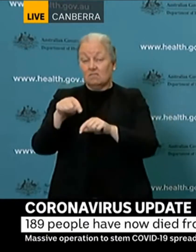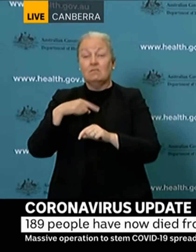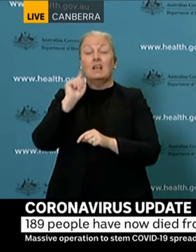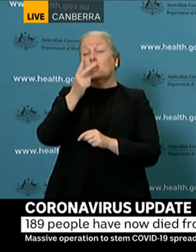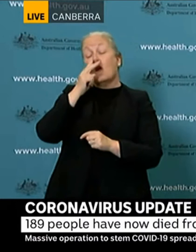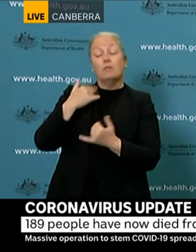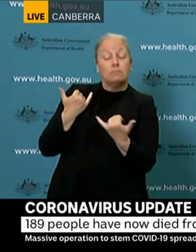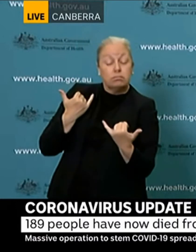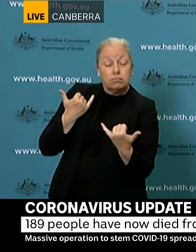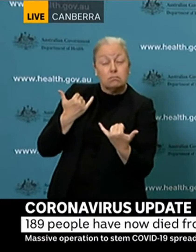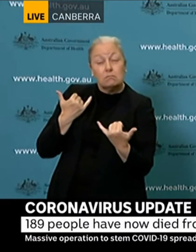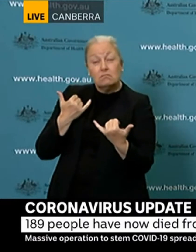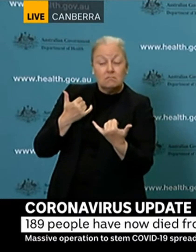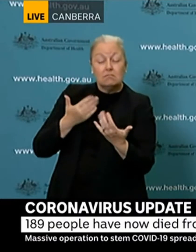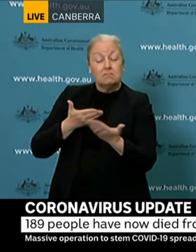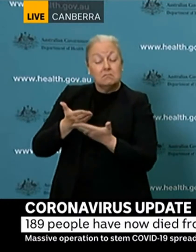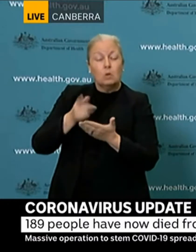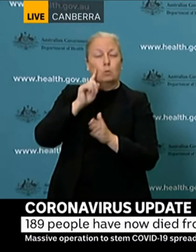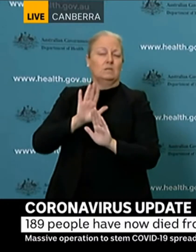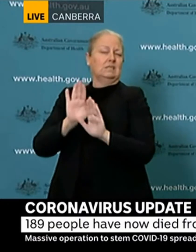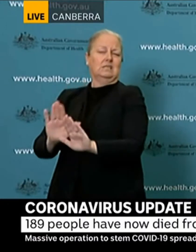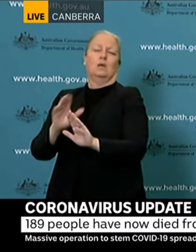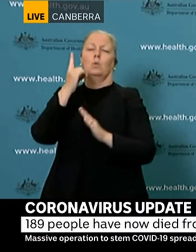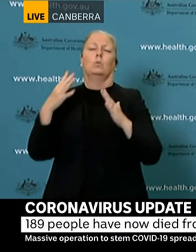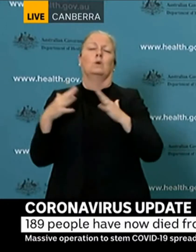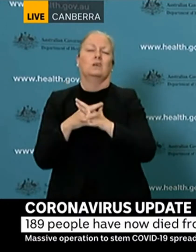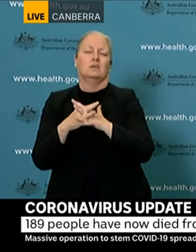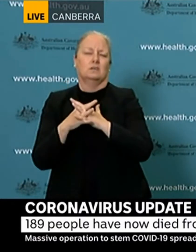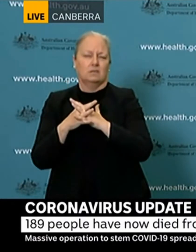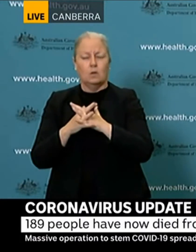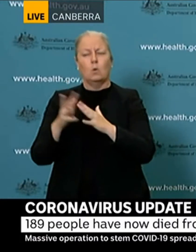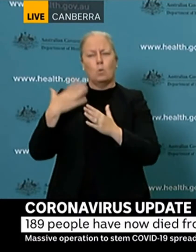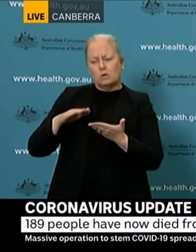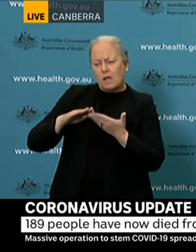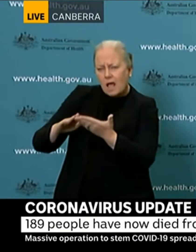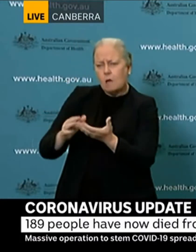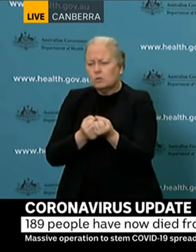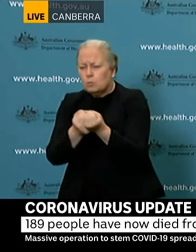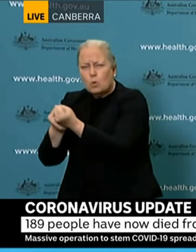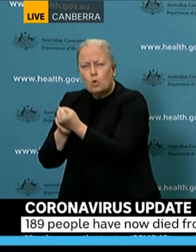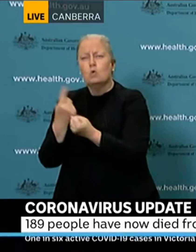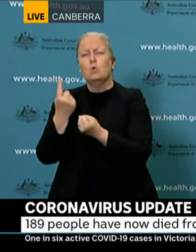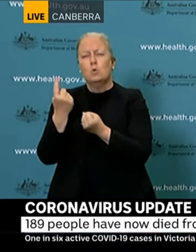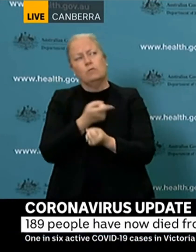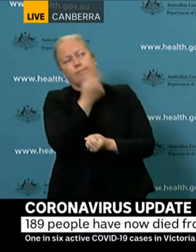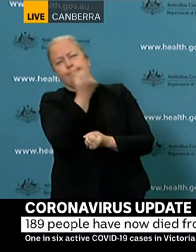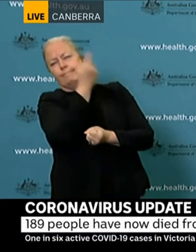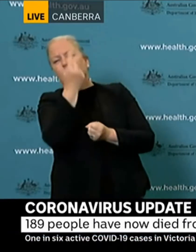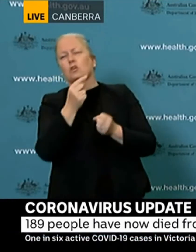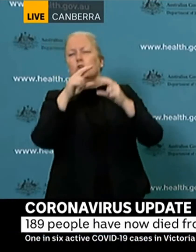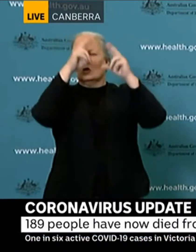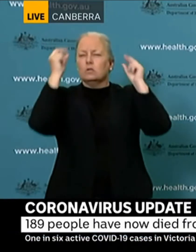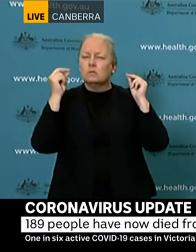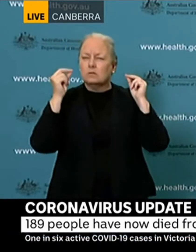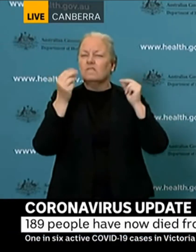night. She'll be staying for at least another week to support those other resources and nurses that are coming through from